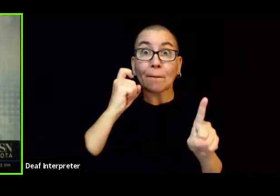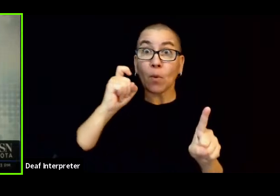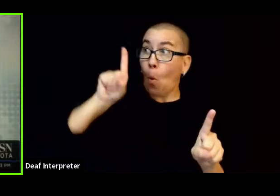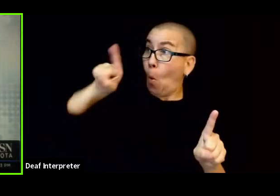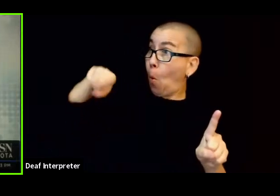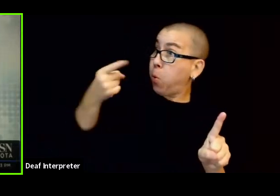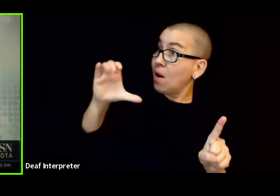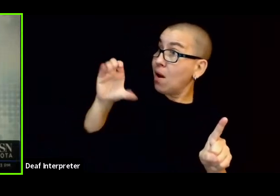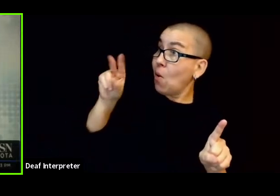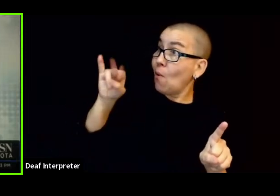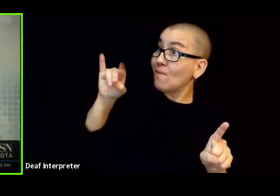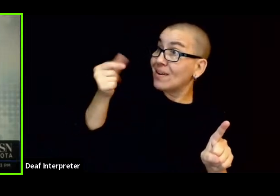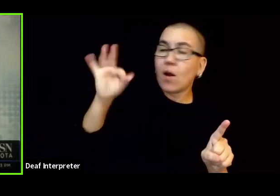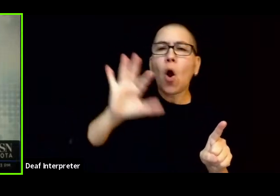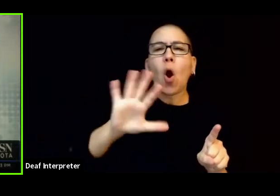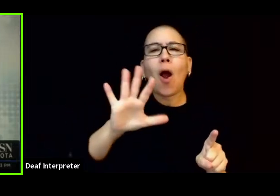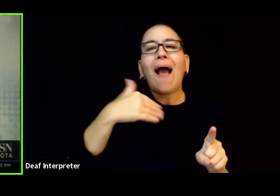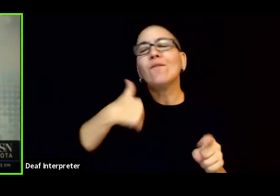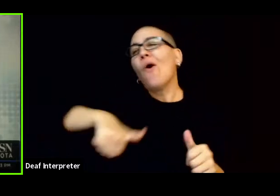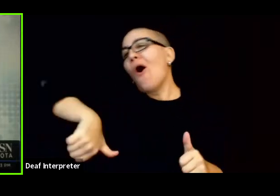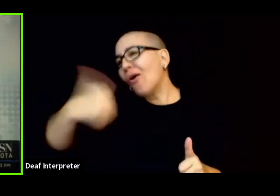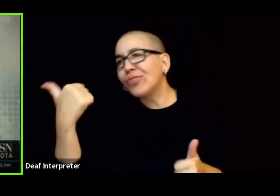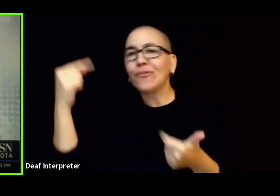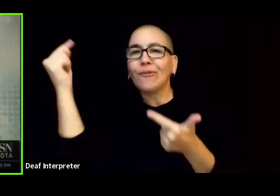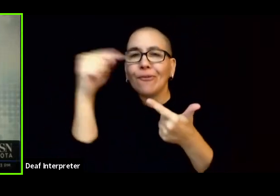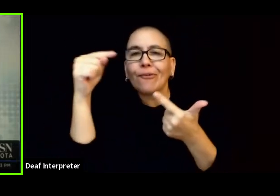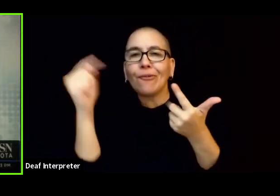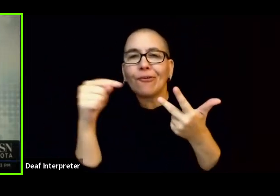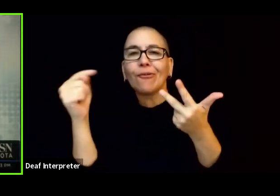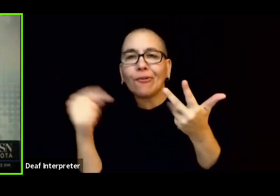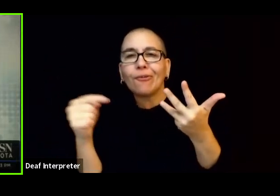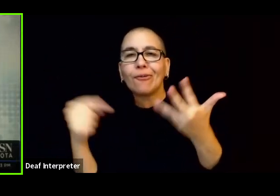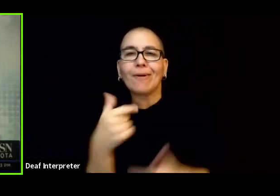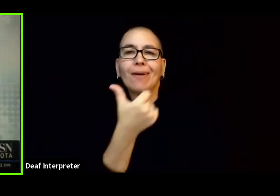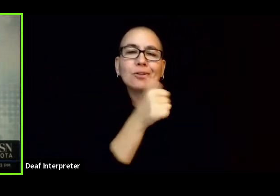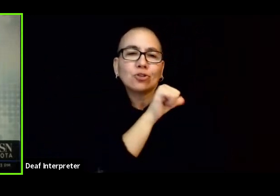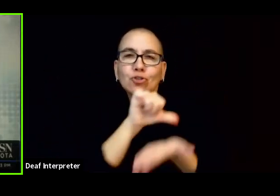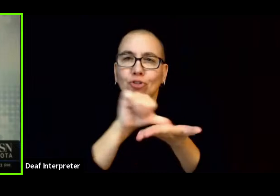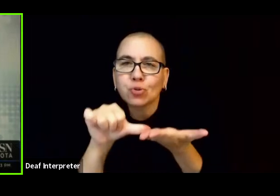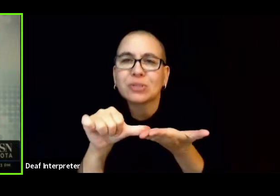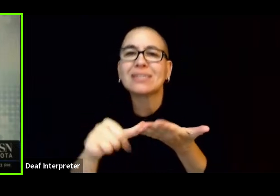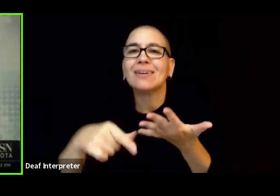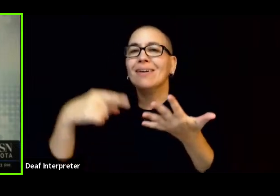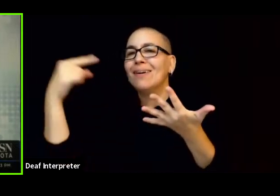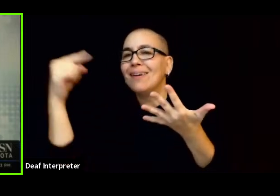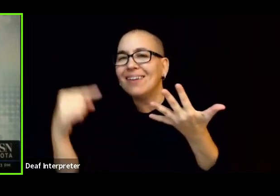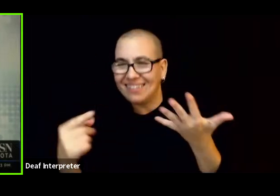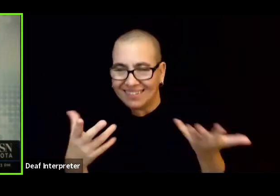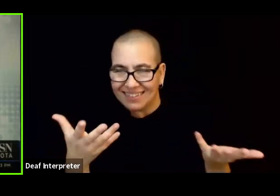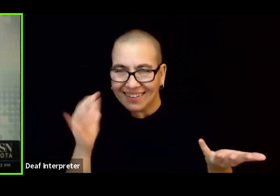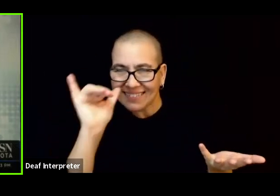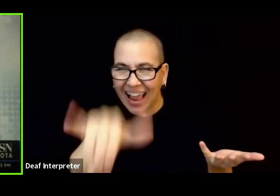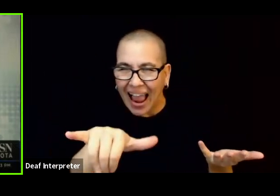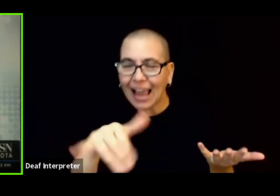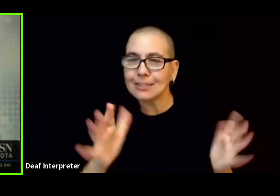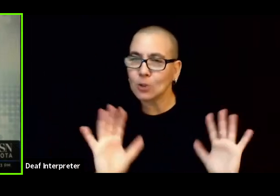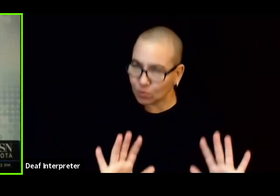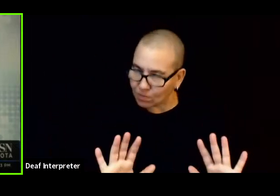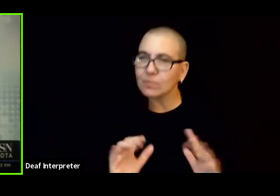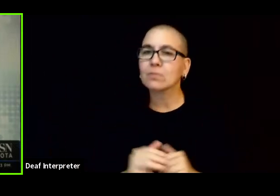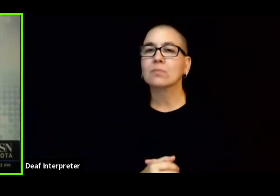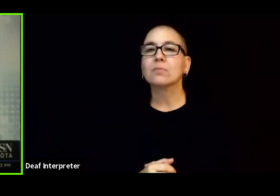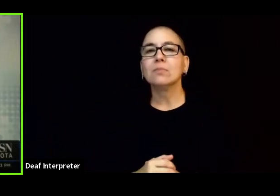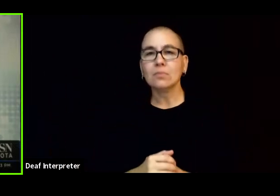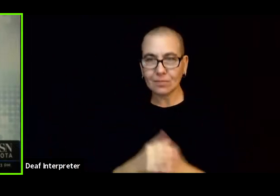these full hospital numbers for until quite recently. And now the added COVID-19 growth in